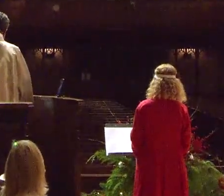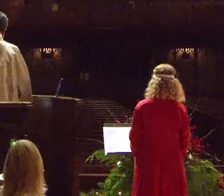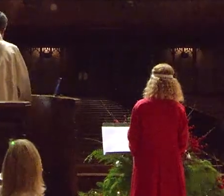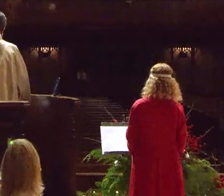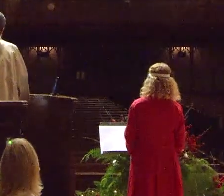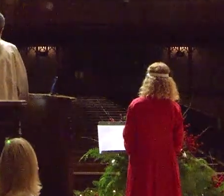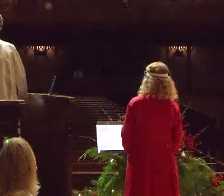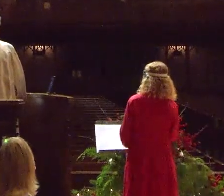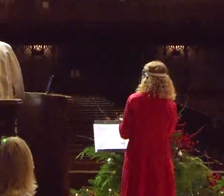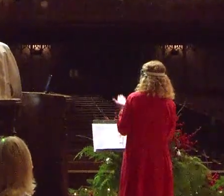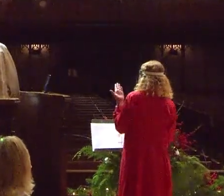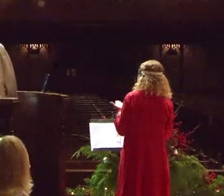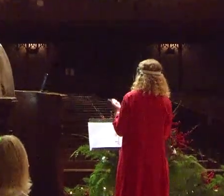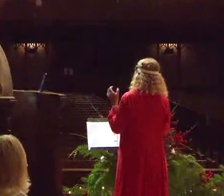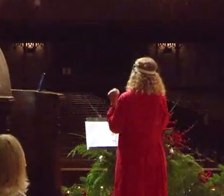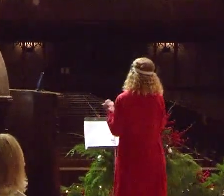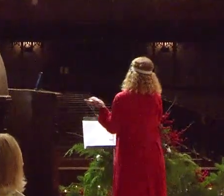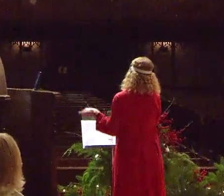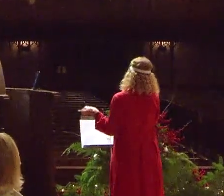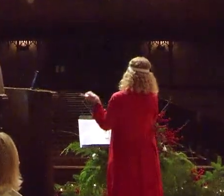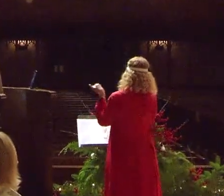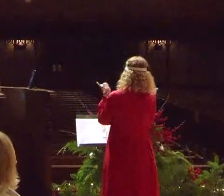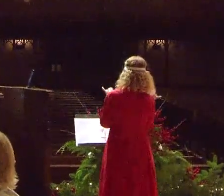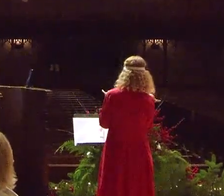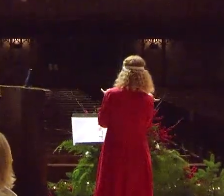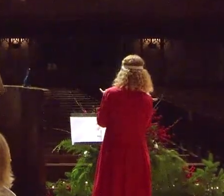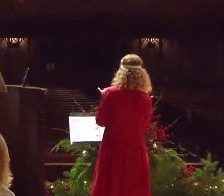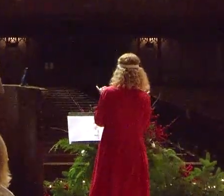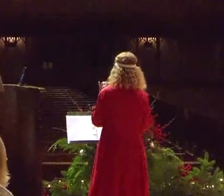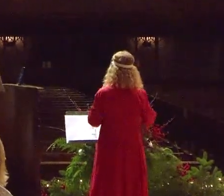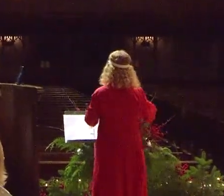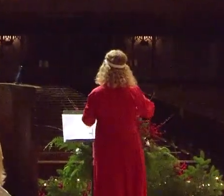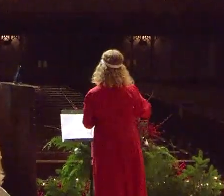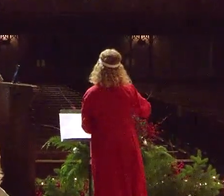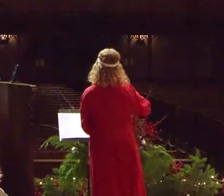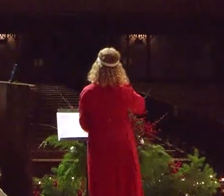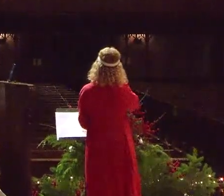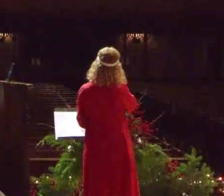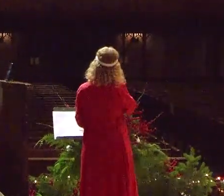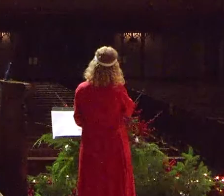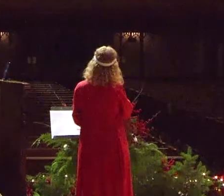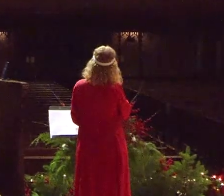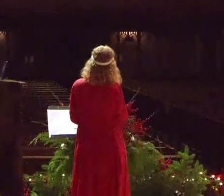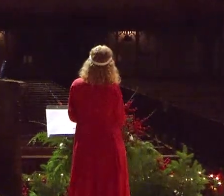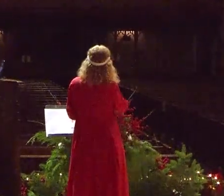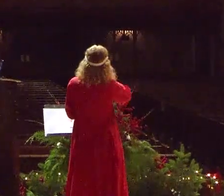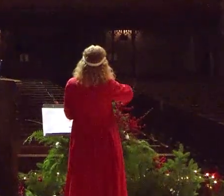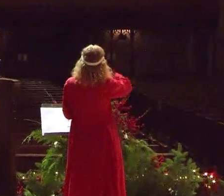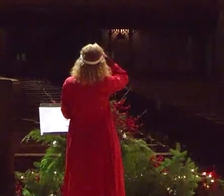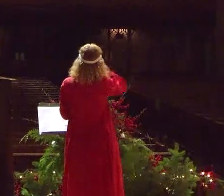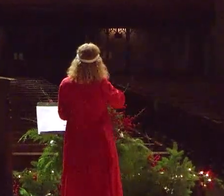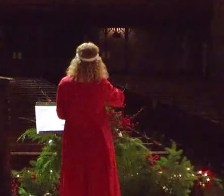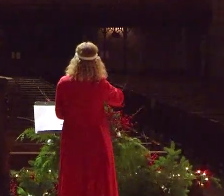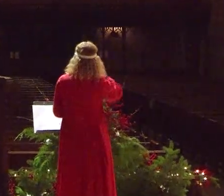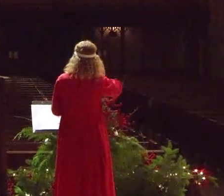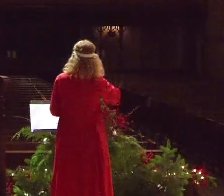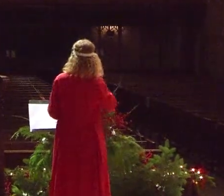Perhaps it can be a parable or how we embrace God within ourselves.